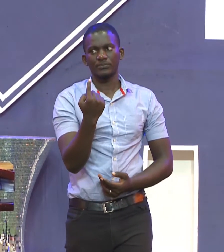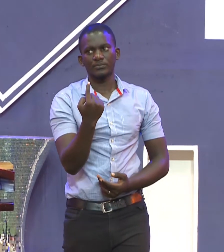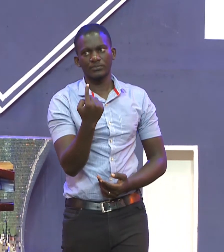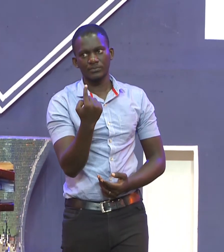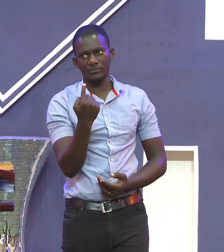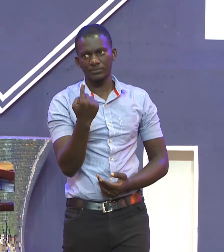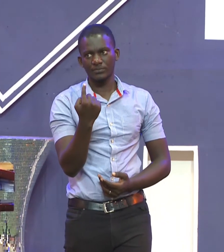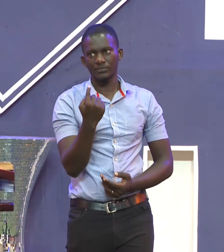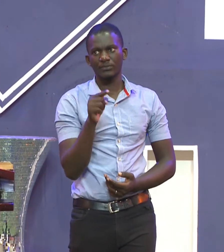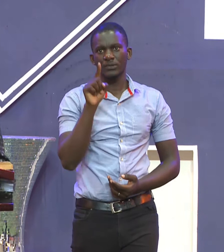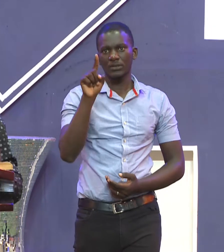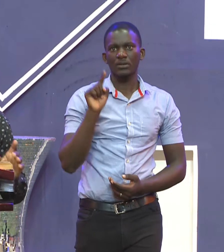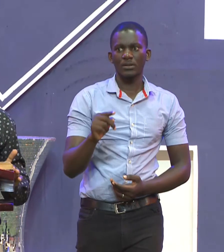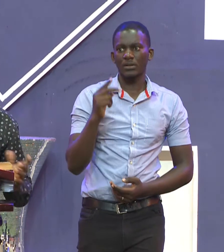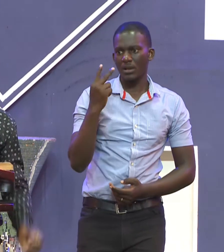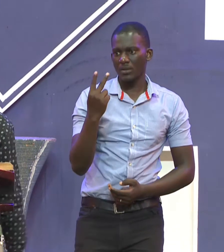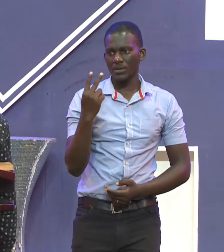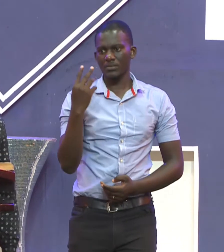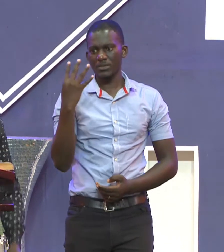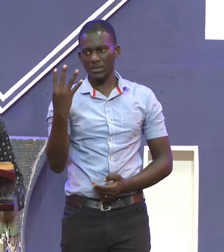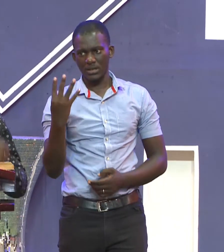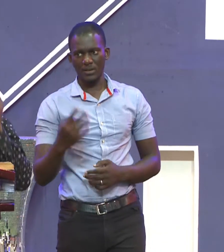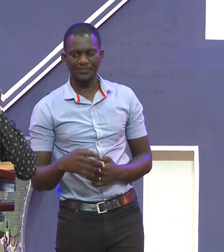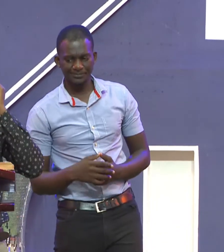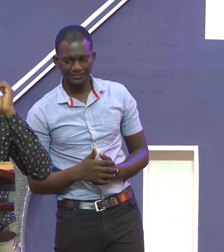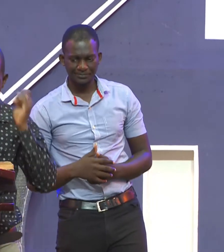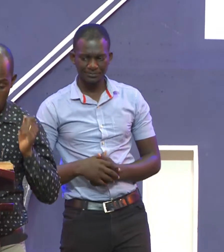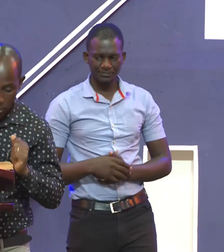Chapter 1. And then I will start, I think, from verse